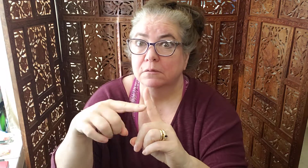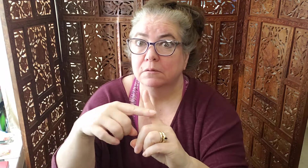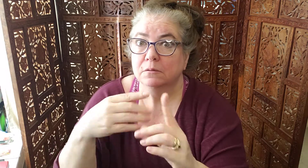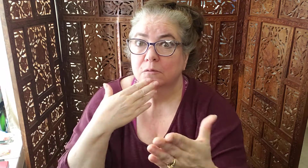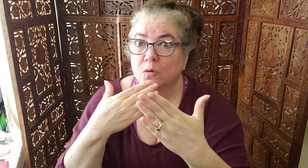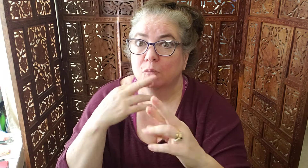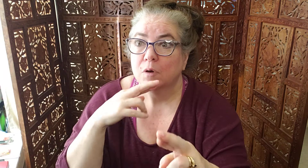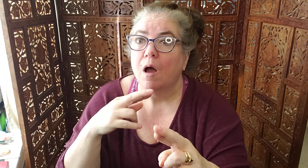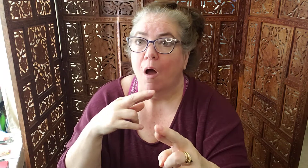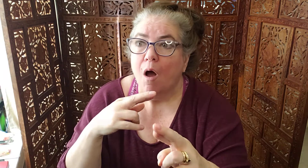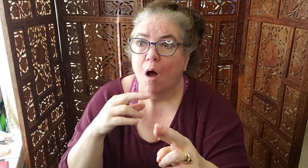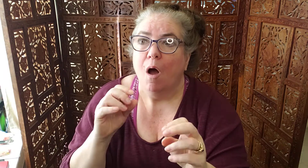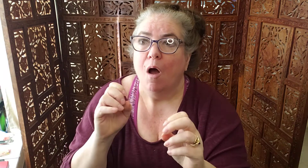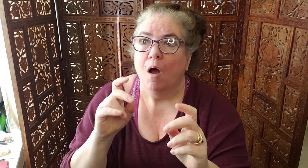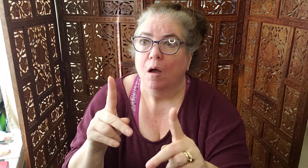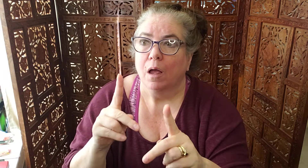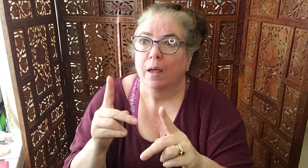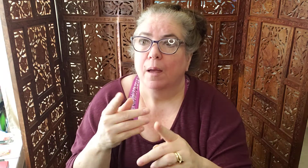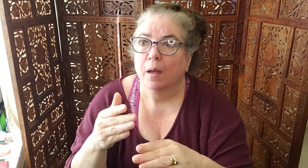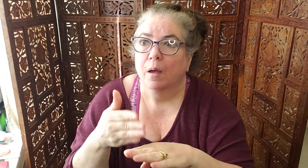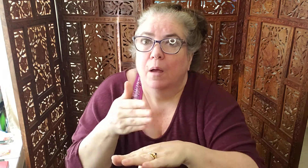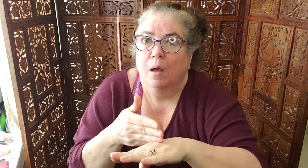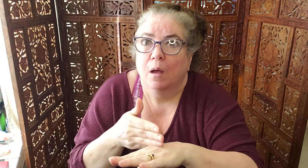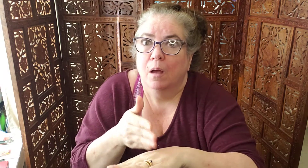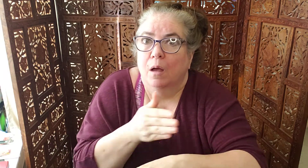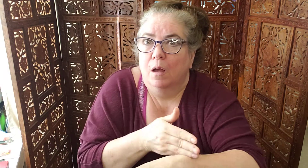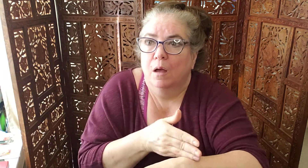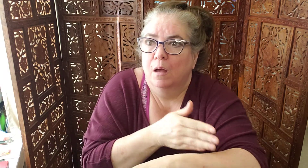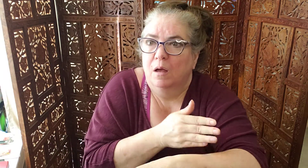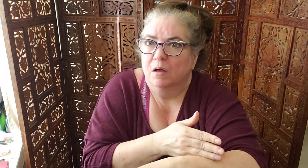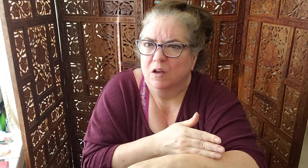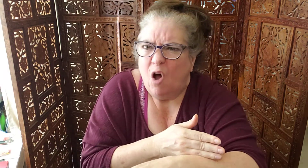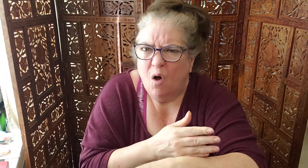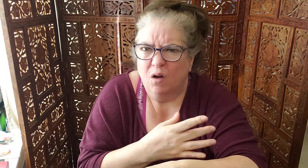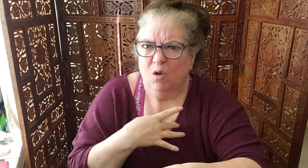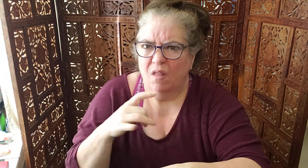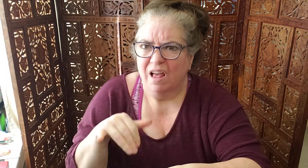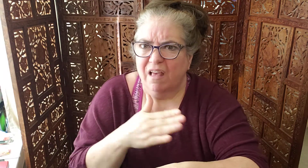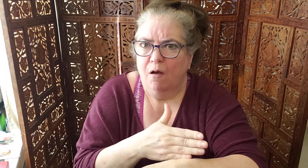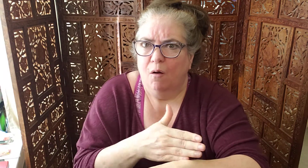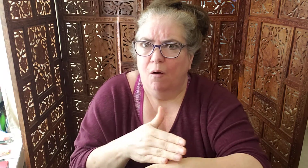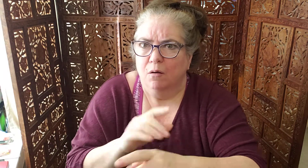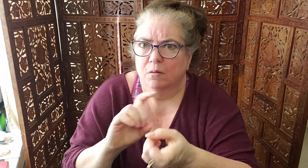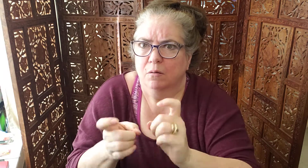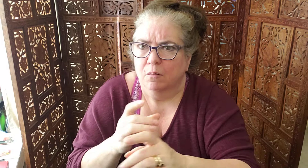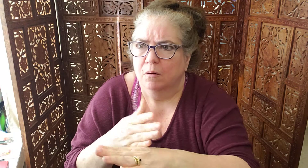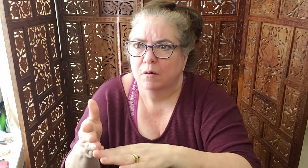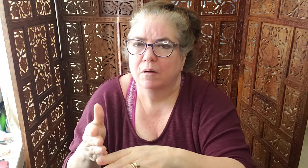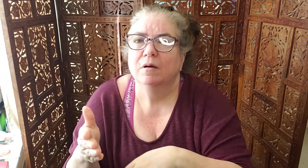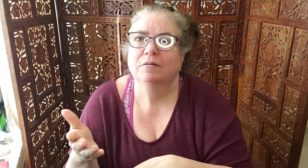keep going in that direction. Now, in the ideal vaudeville